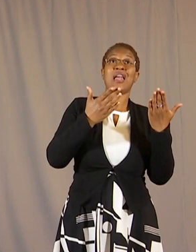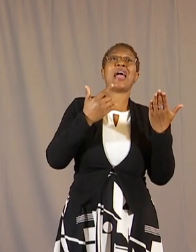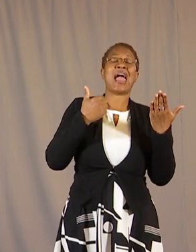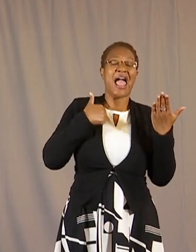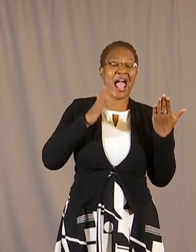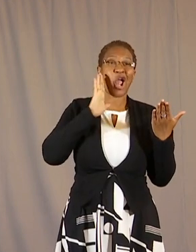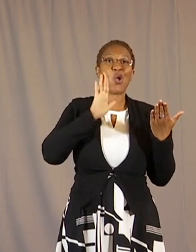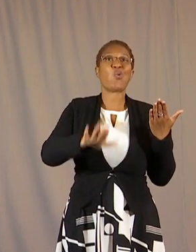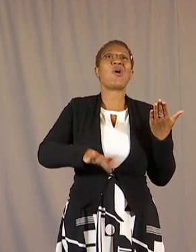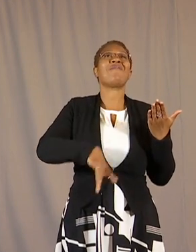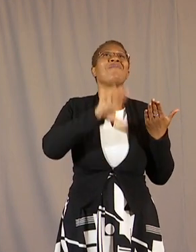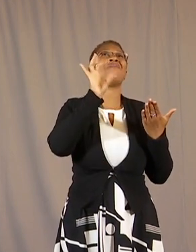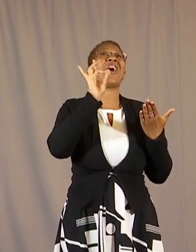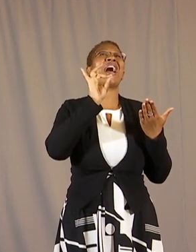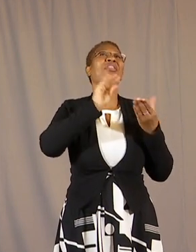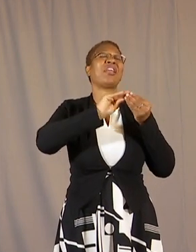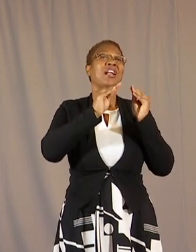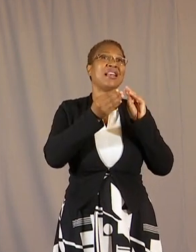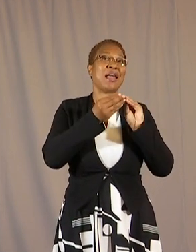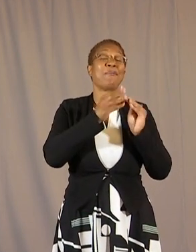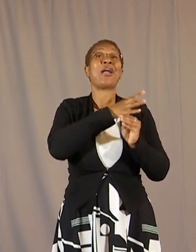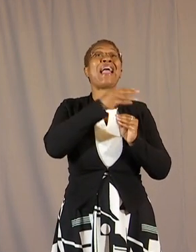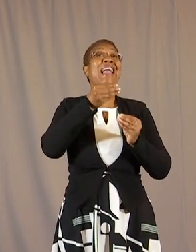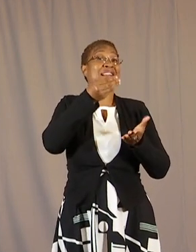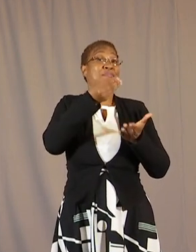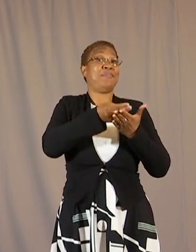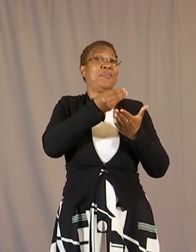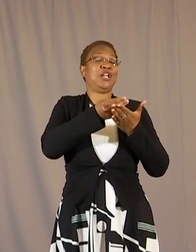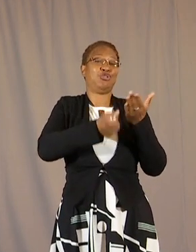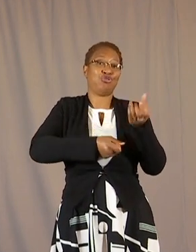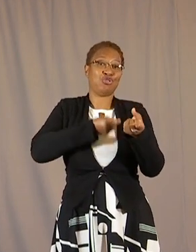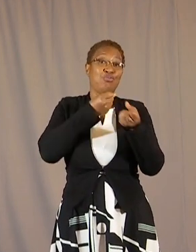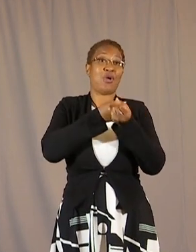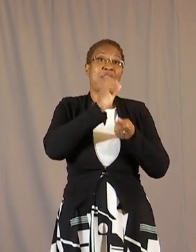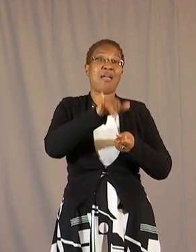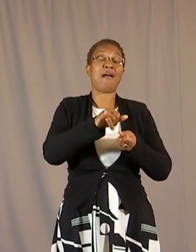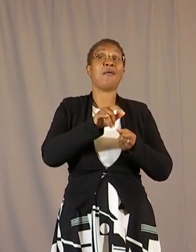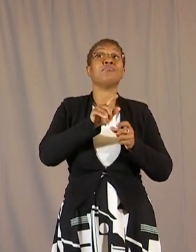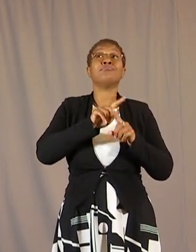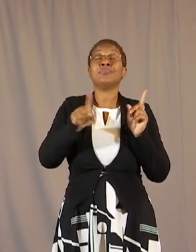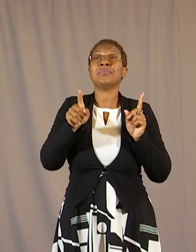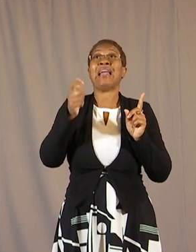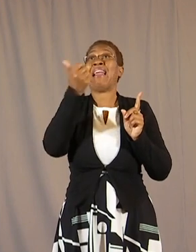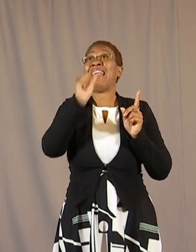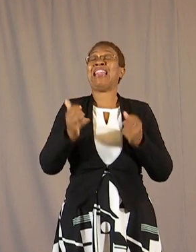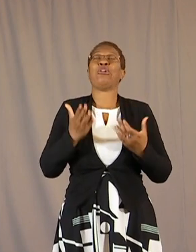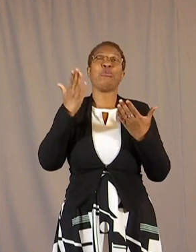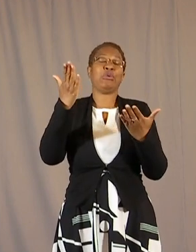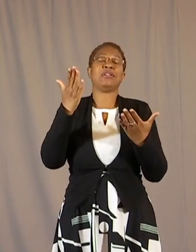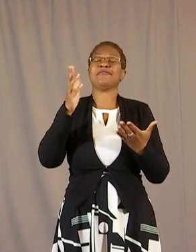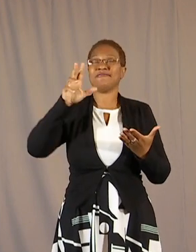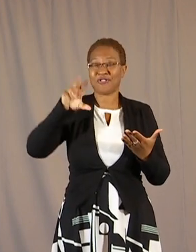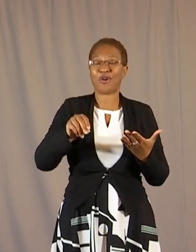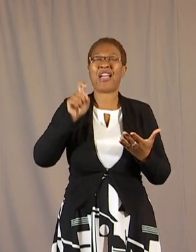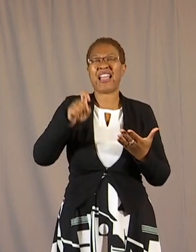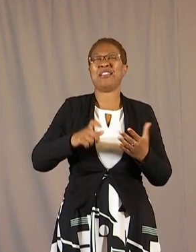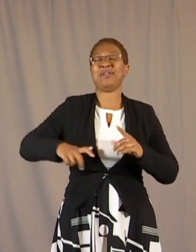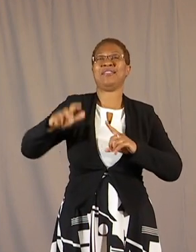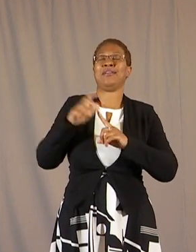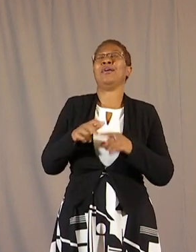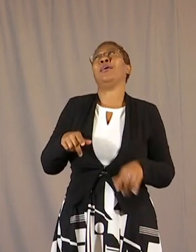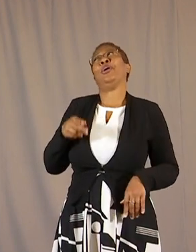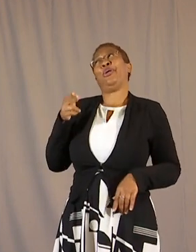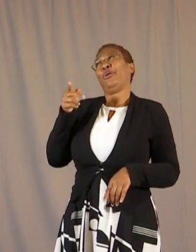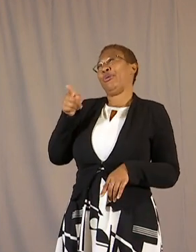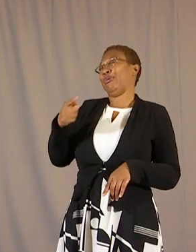the numbers and the dollars. But it had to be a good one though. It had to be good. You're saying it nicer than he used to